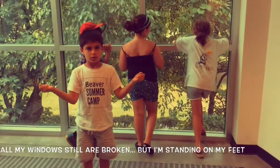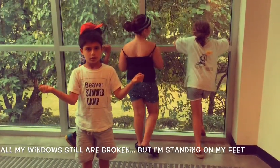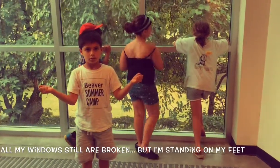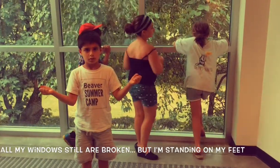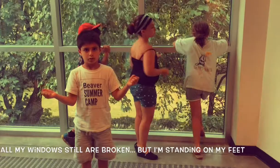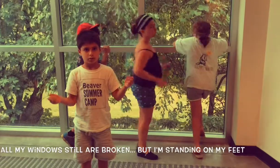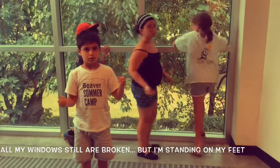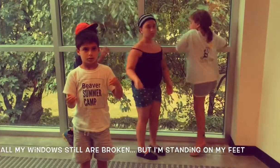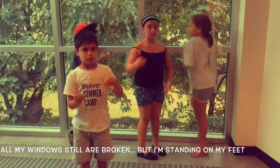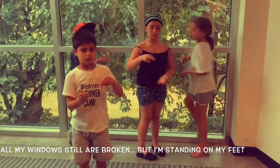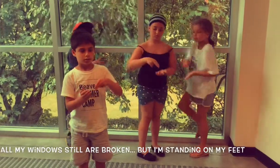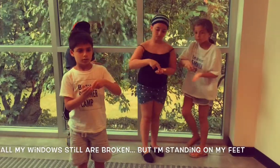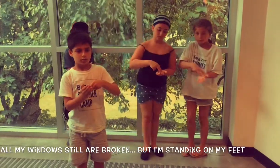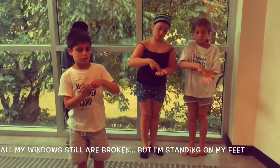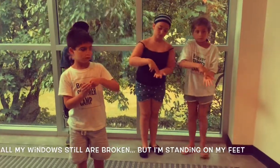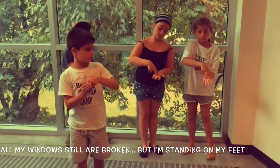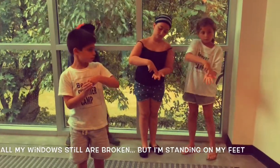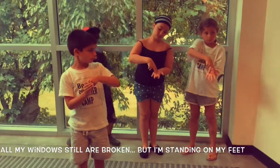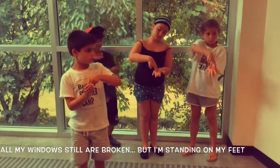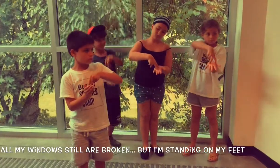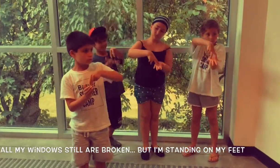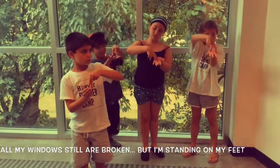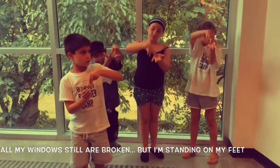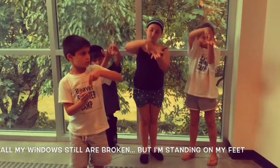broken, but I'm standing.